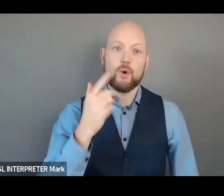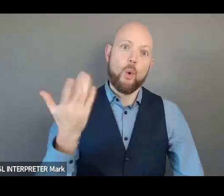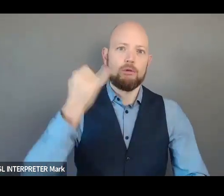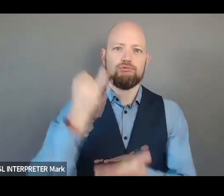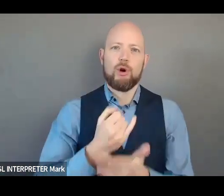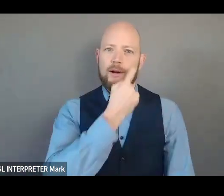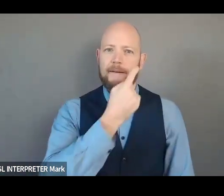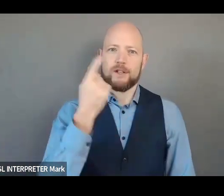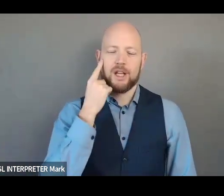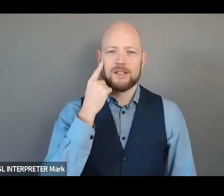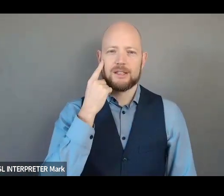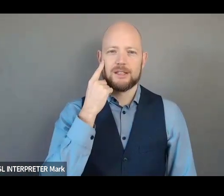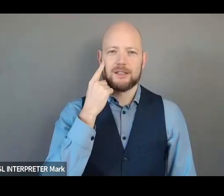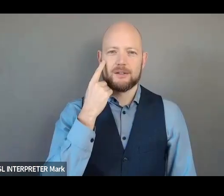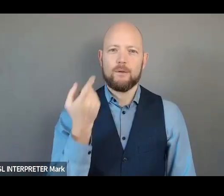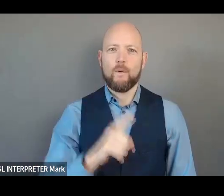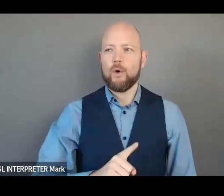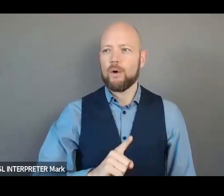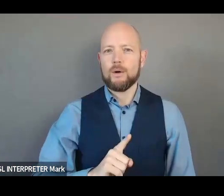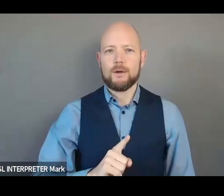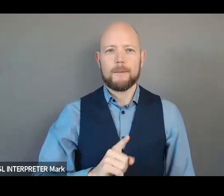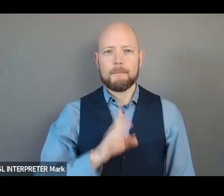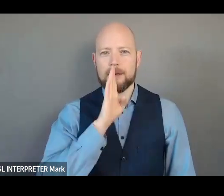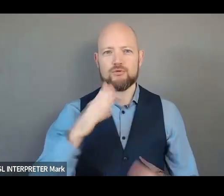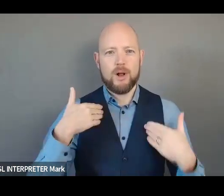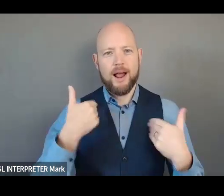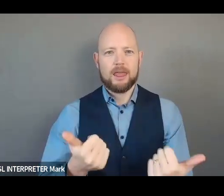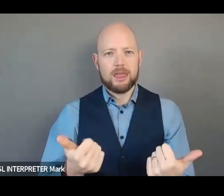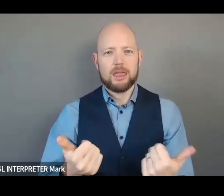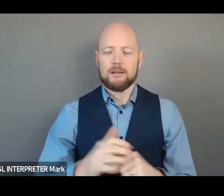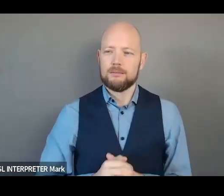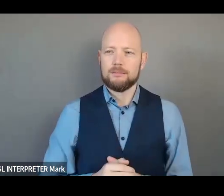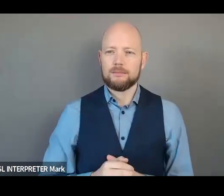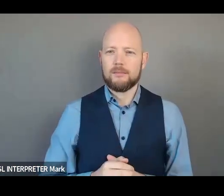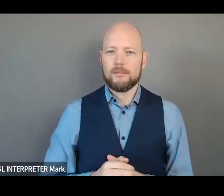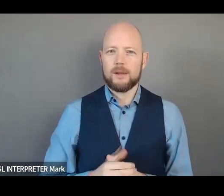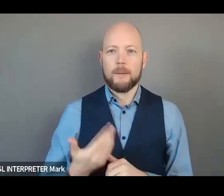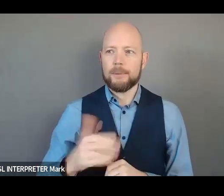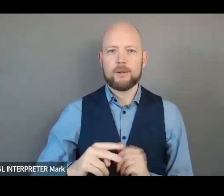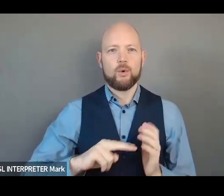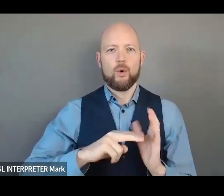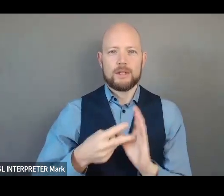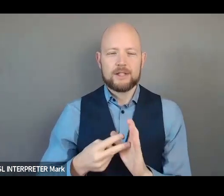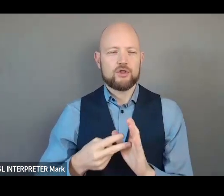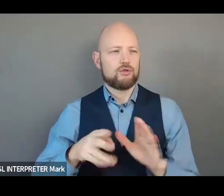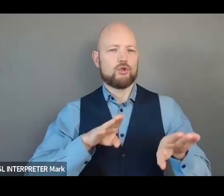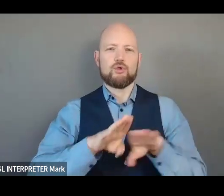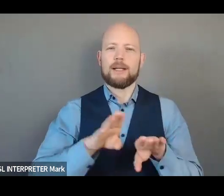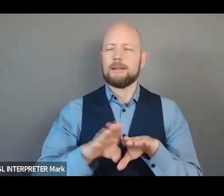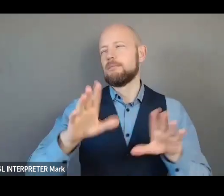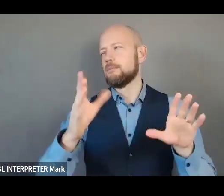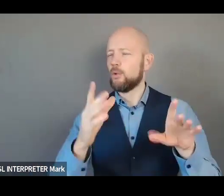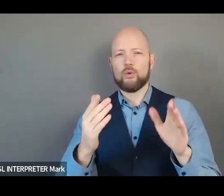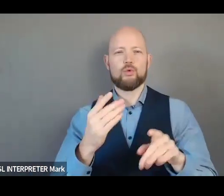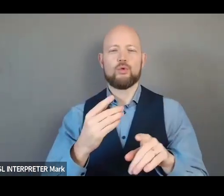damaging. So they're bringing in organisations that deliver training that could be about giving people nutrition advice